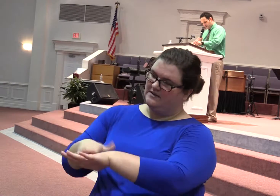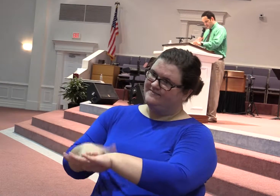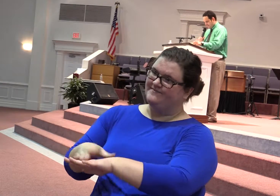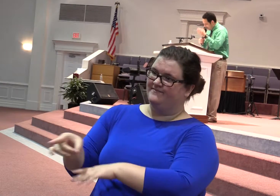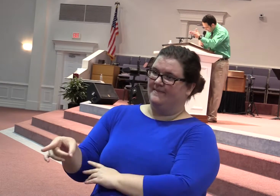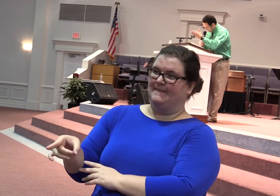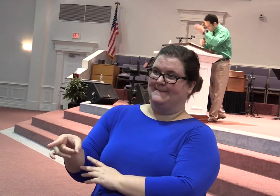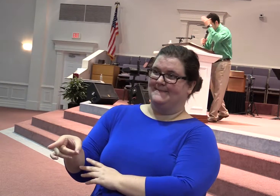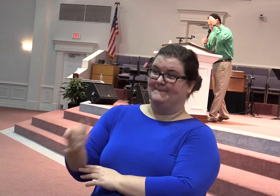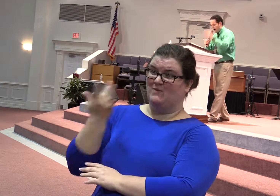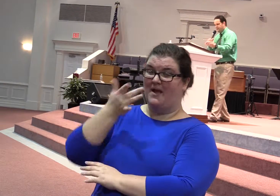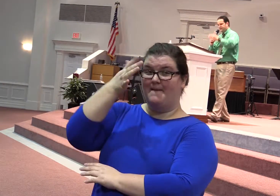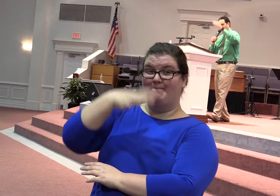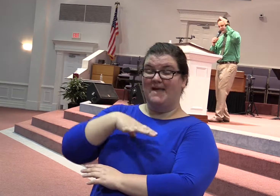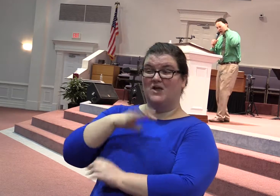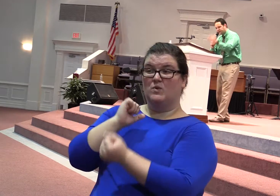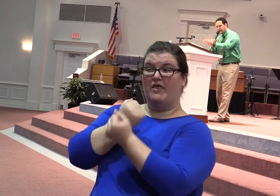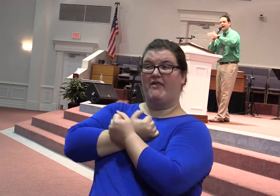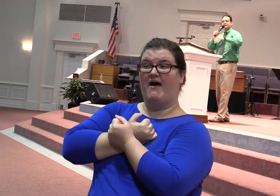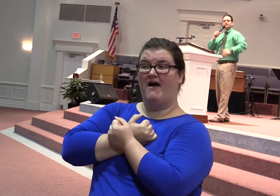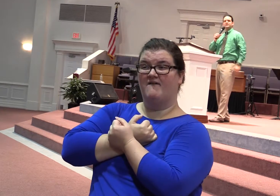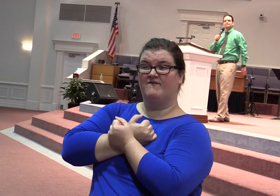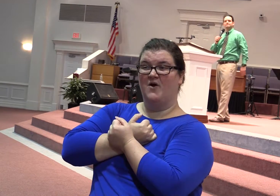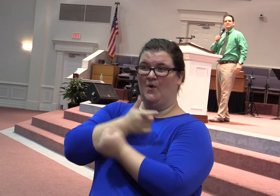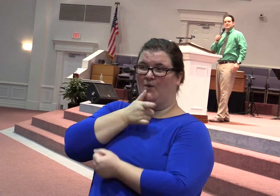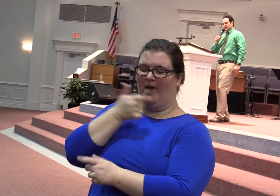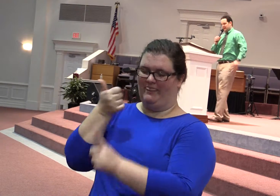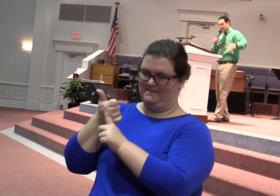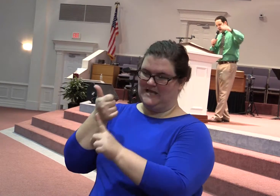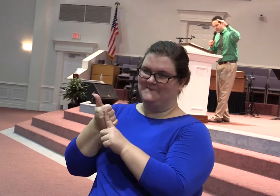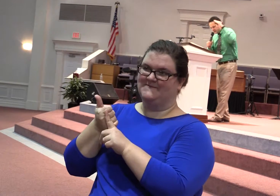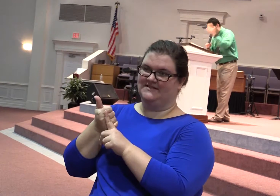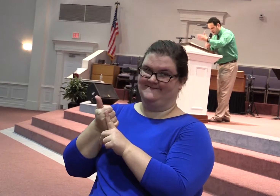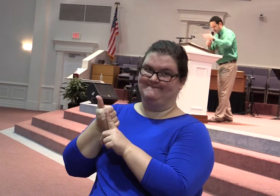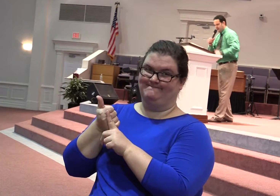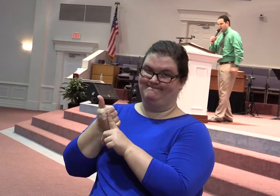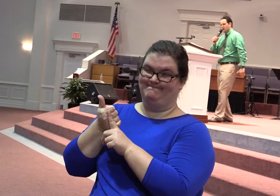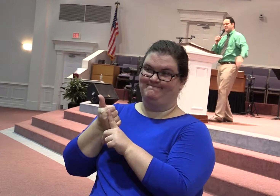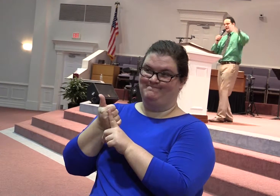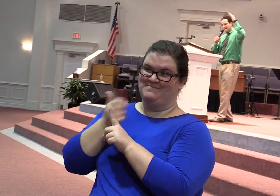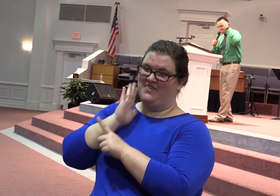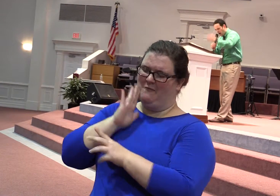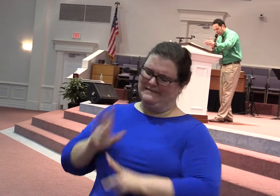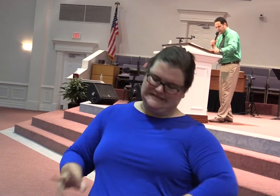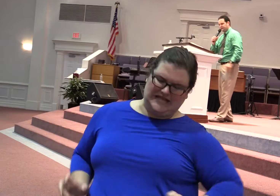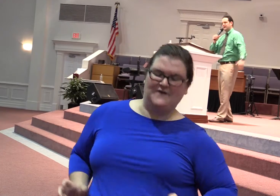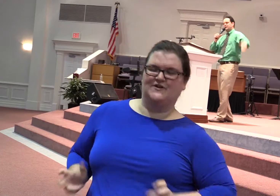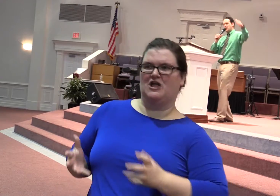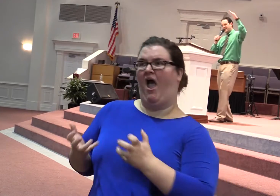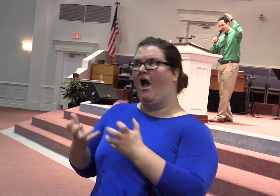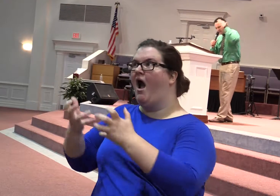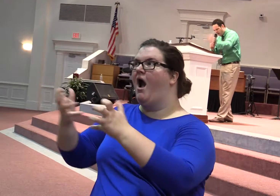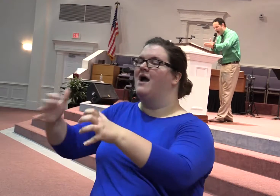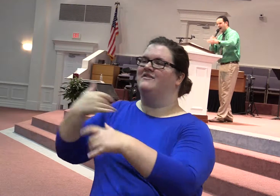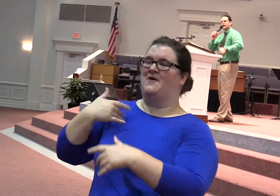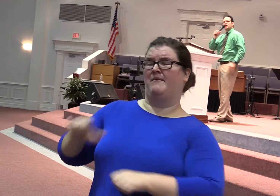Because men shall be lovers of their own selves. Right. They're going to be covetous. They're going to be boasters. They're going to